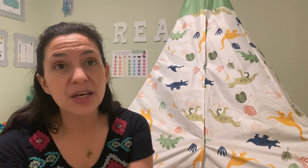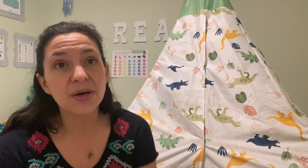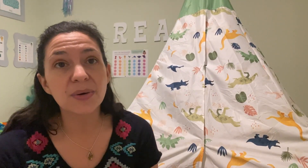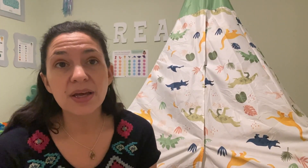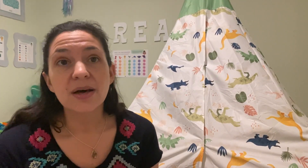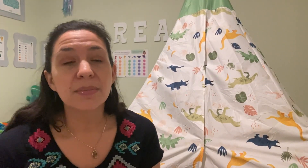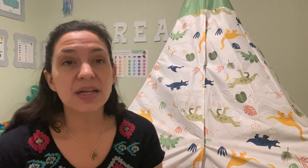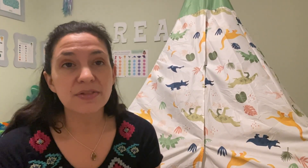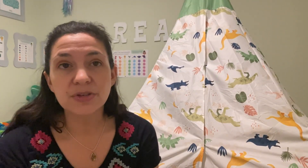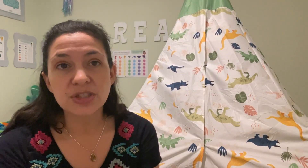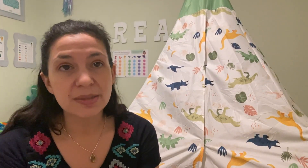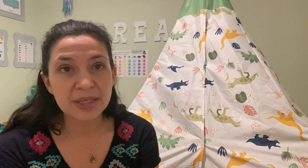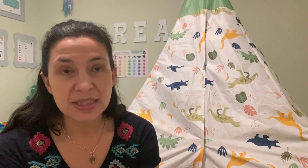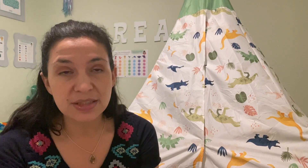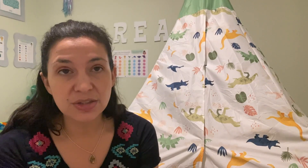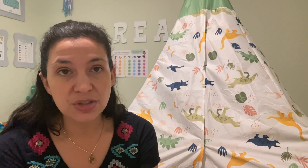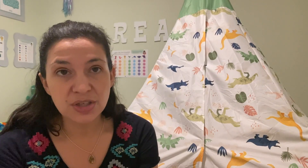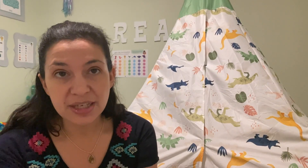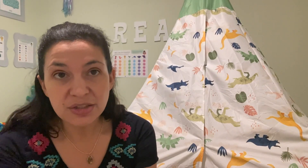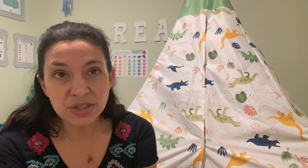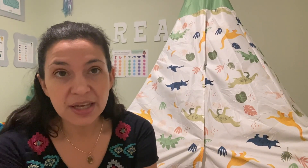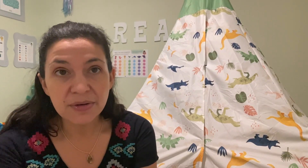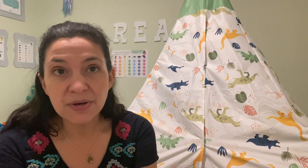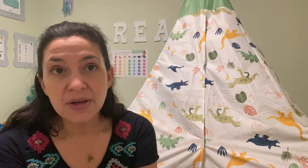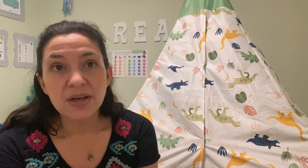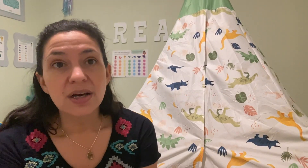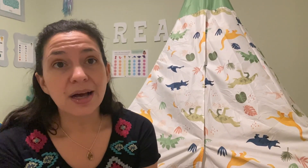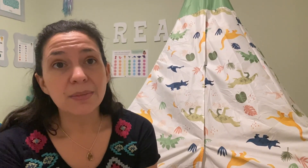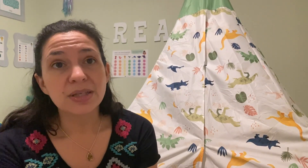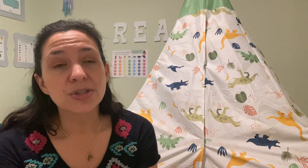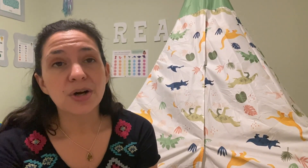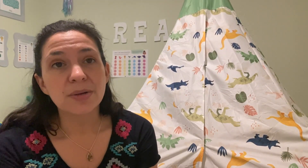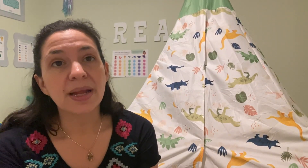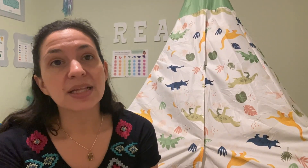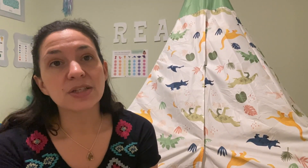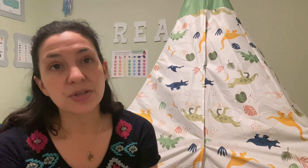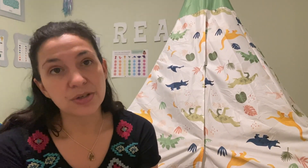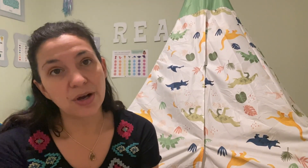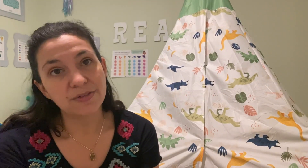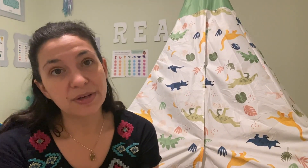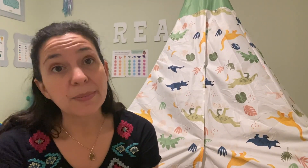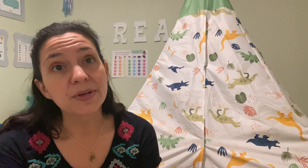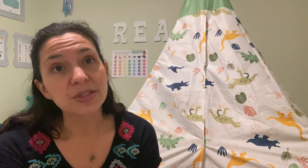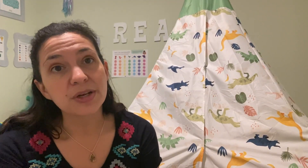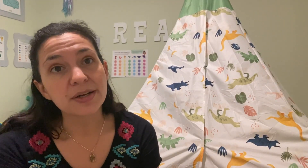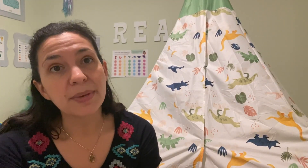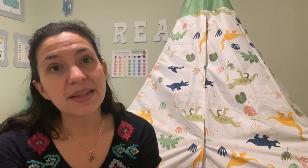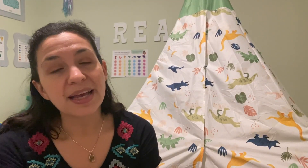video, but unfortunately, because it's a kids channel, comments are automatically turned off, and I'm really sorry about that.